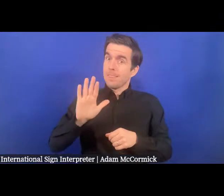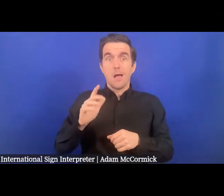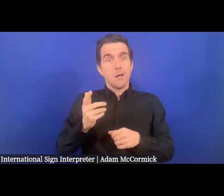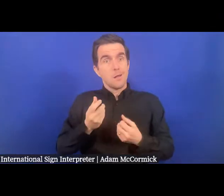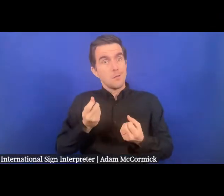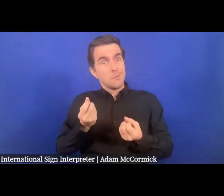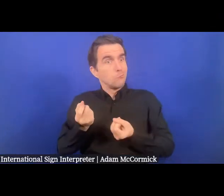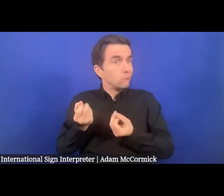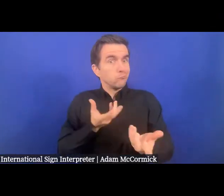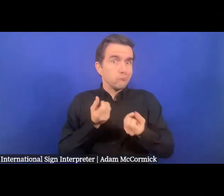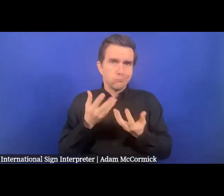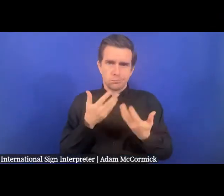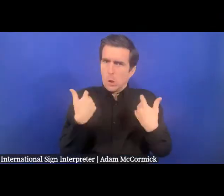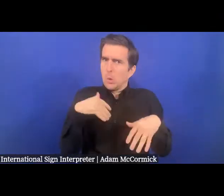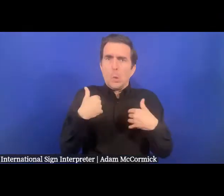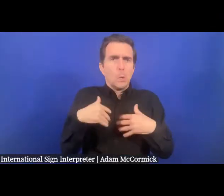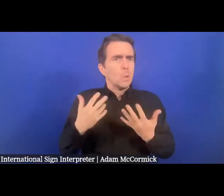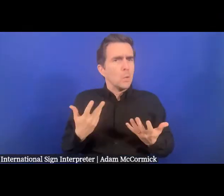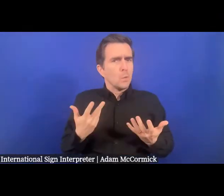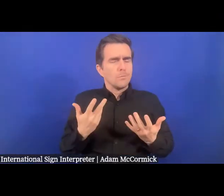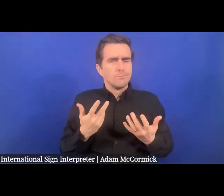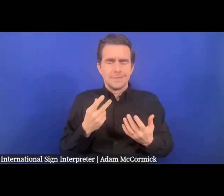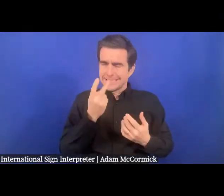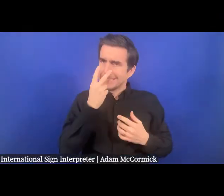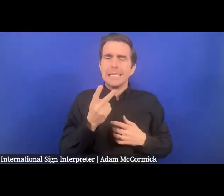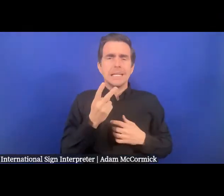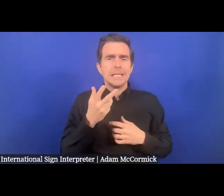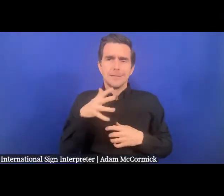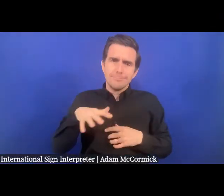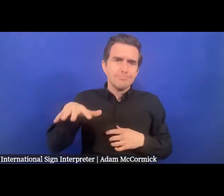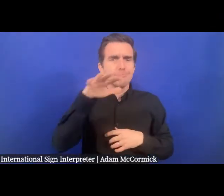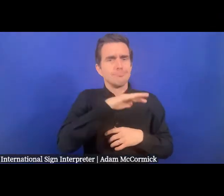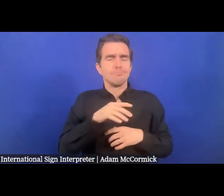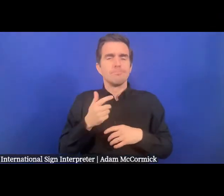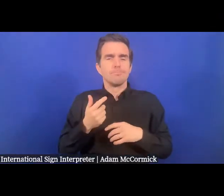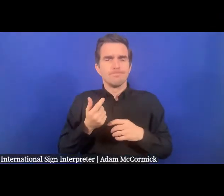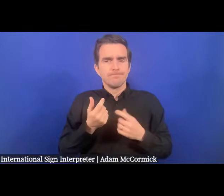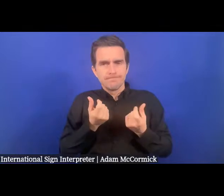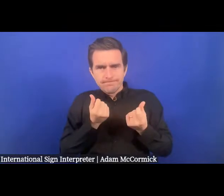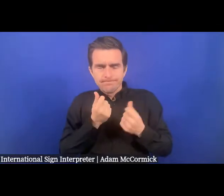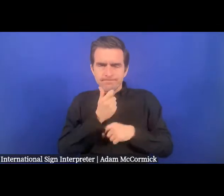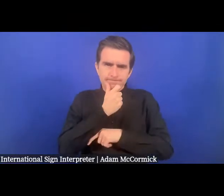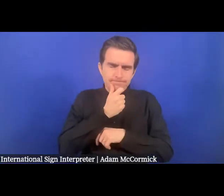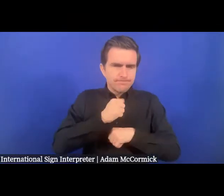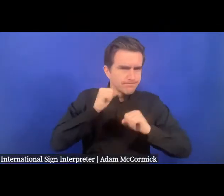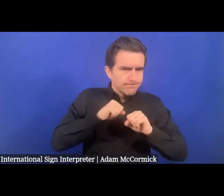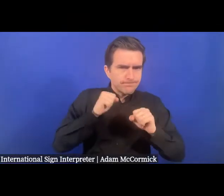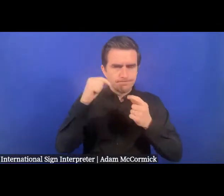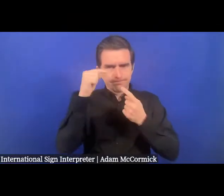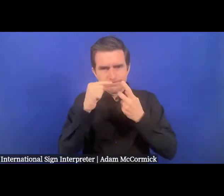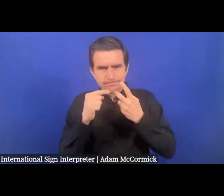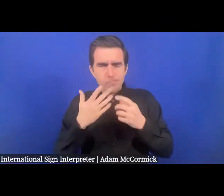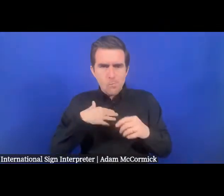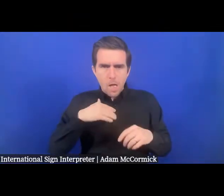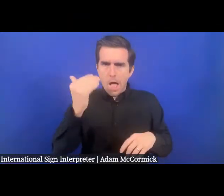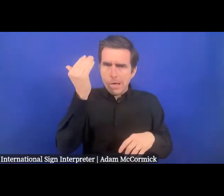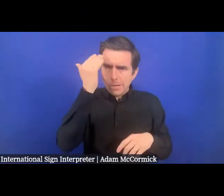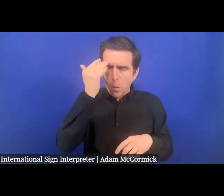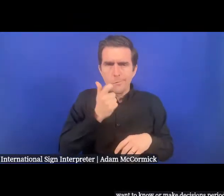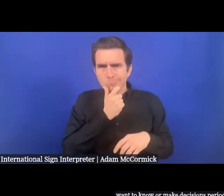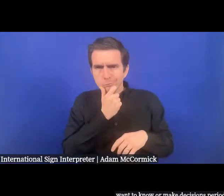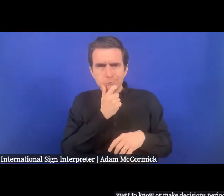financial decisions want to know or make decisions, period, what is the contribution to the national